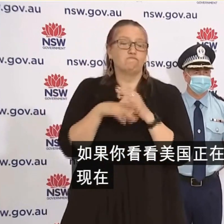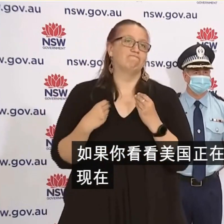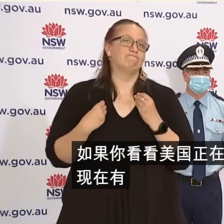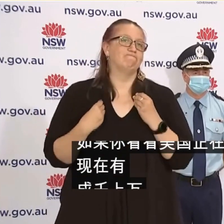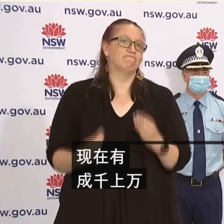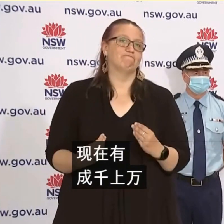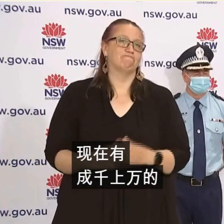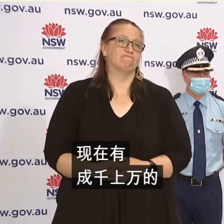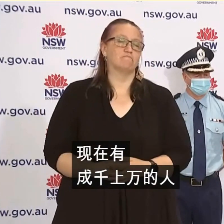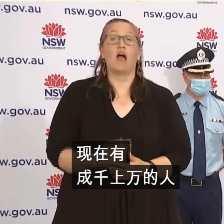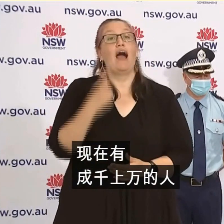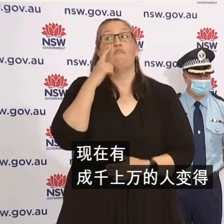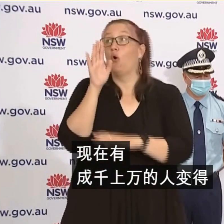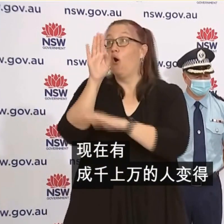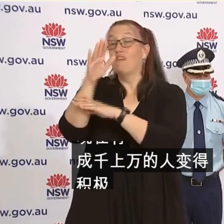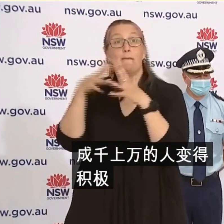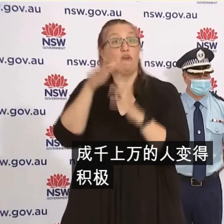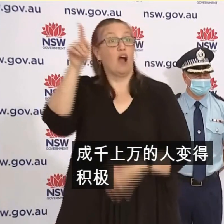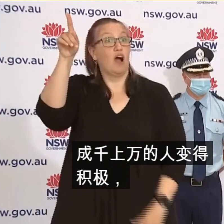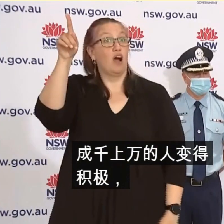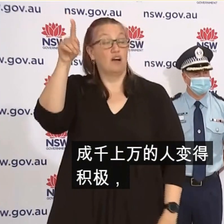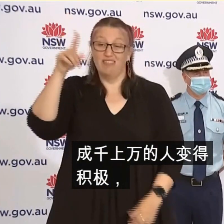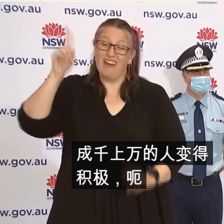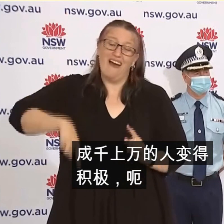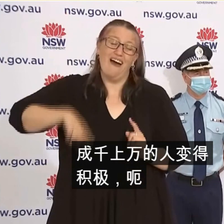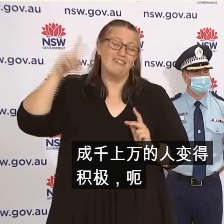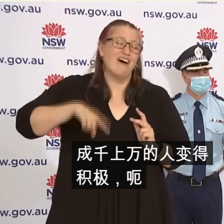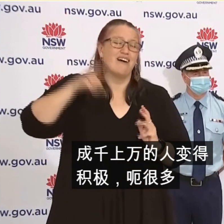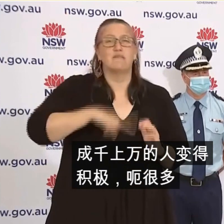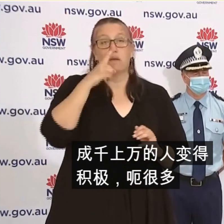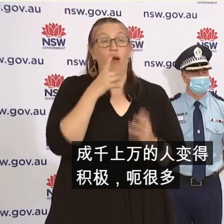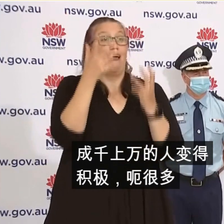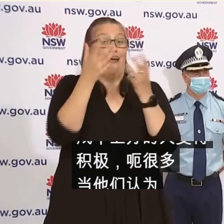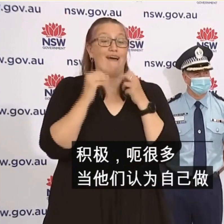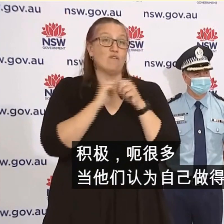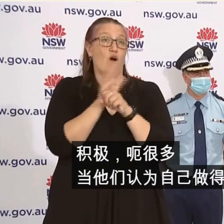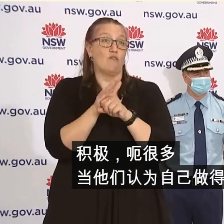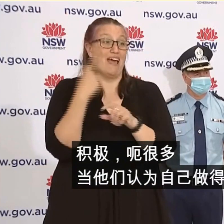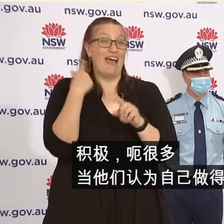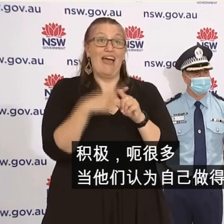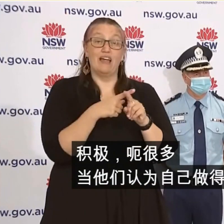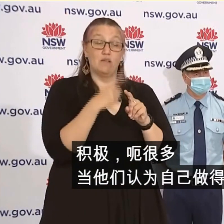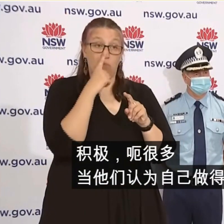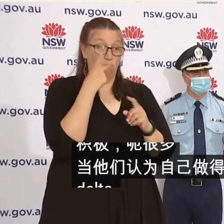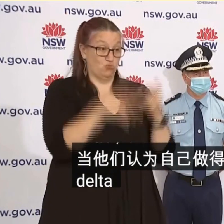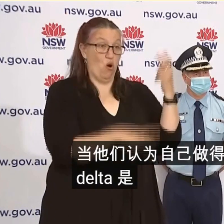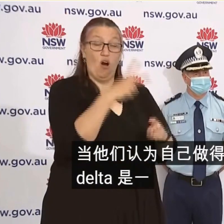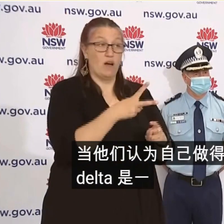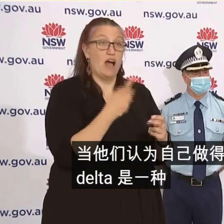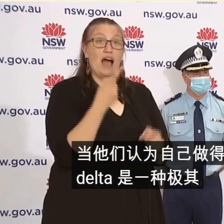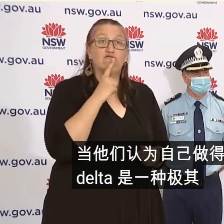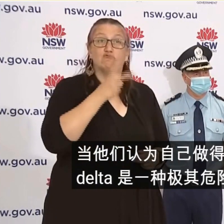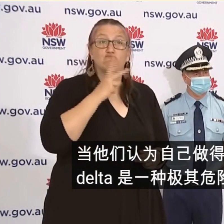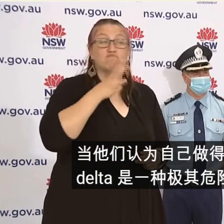States at the moment, there are thousands more people now becoming positive, many hundreds more dying when they thought they were doing well. Delta